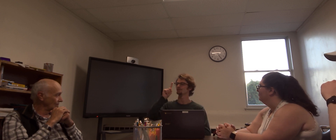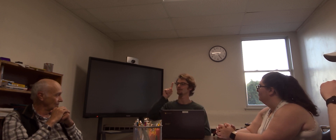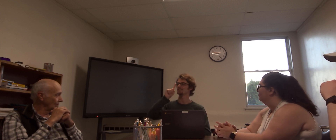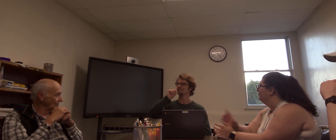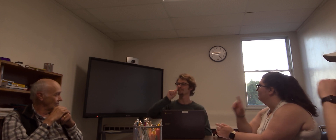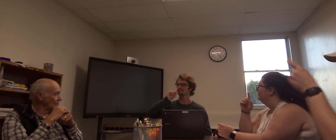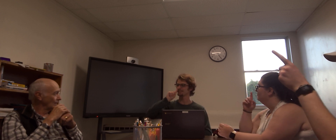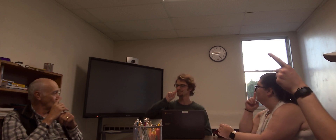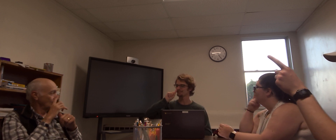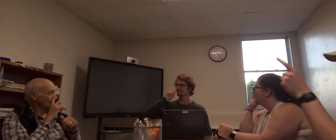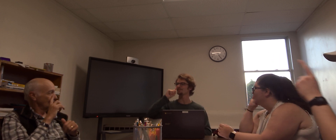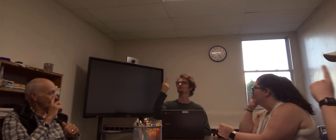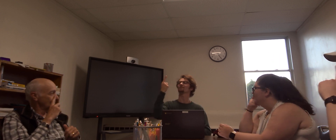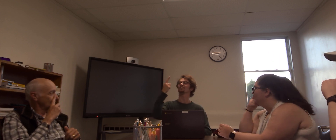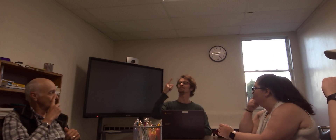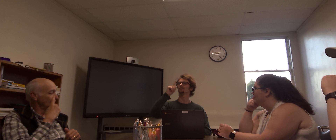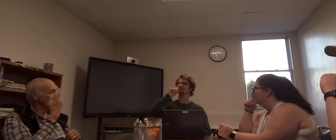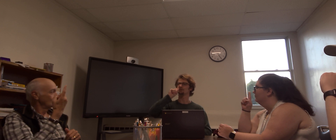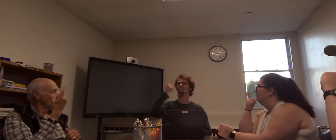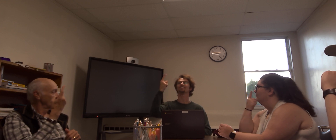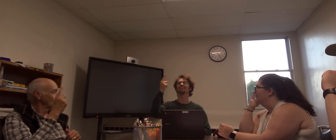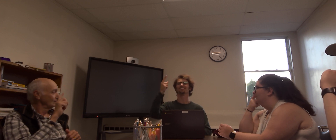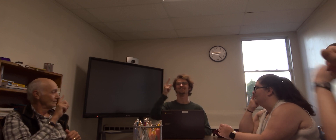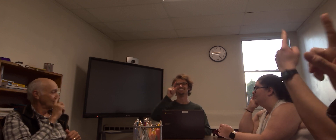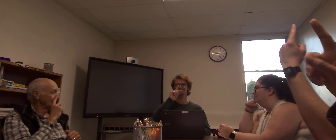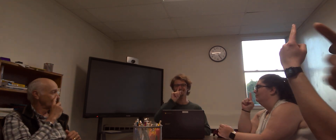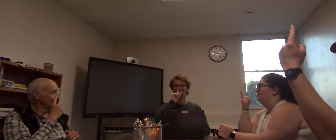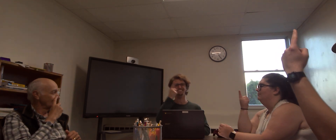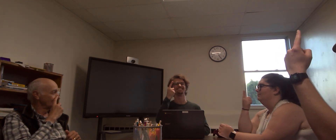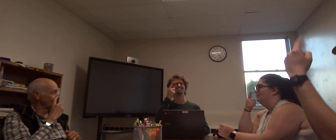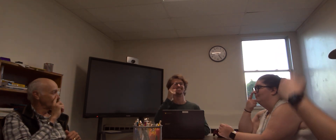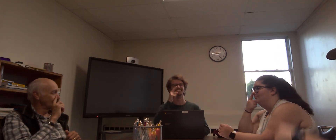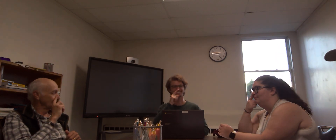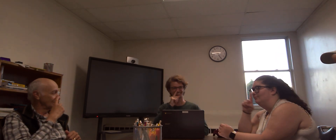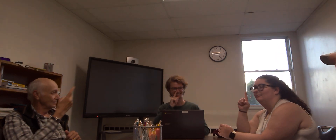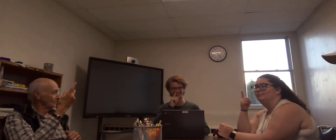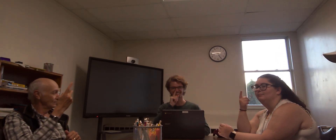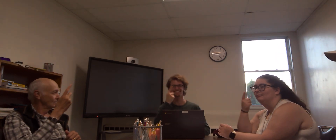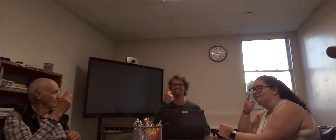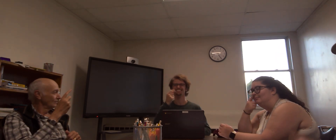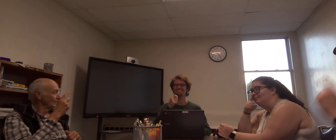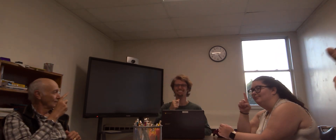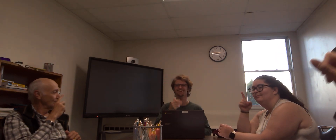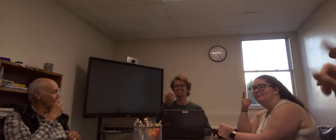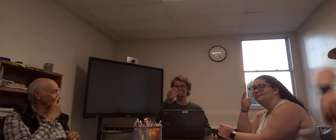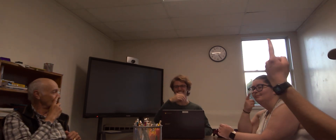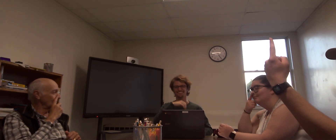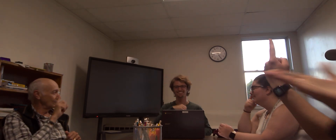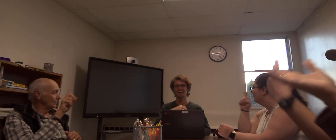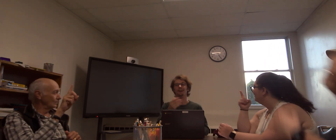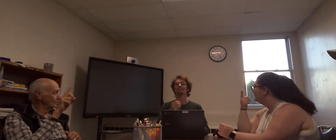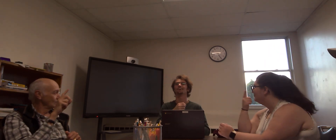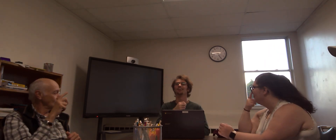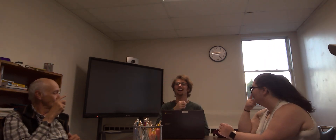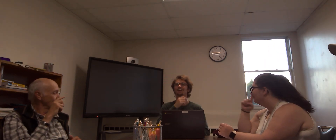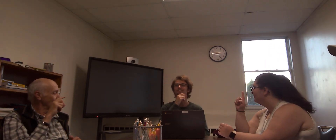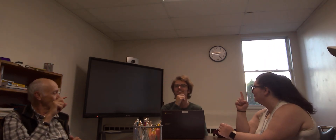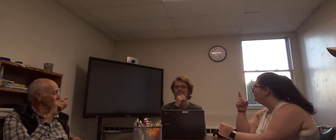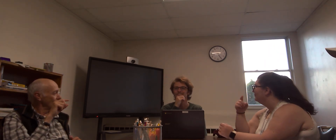One index finger. I'm picking your nose. Your nose. I'm bored and picking my nose. Yeah. There you go. I never